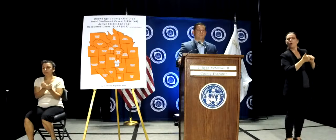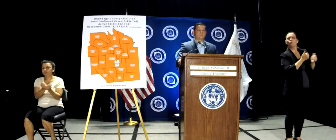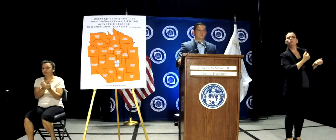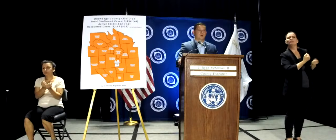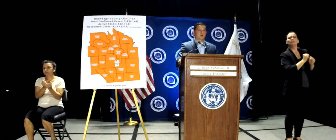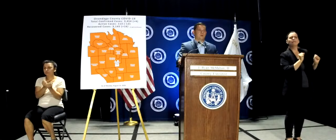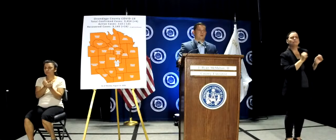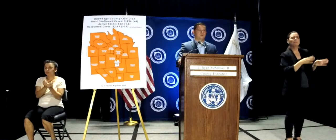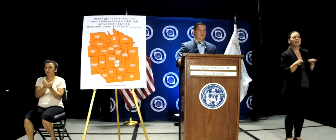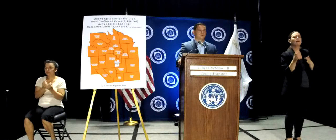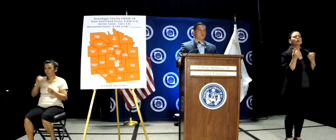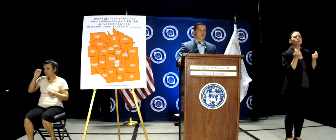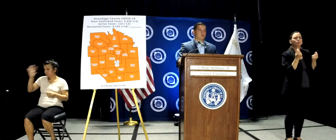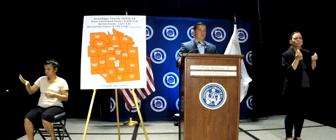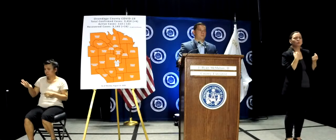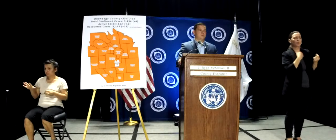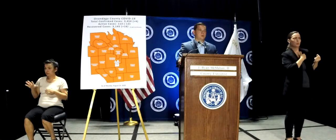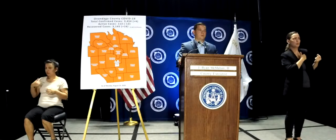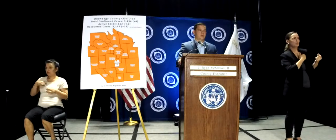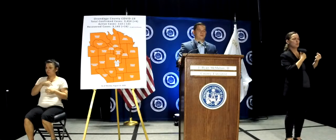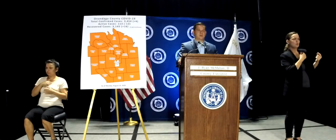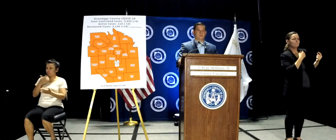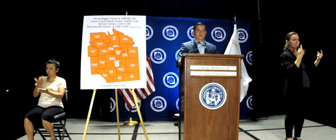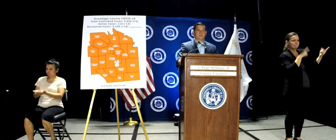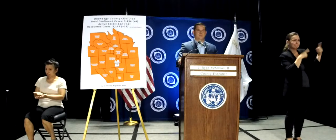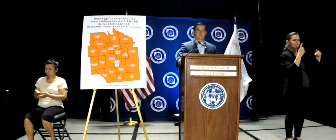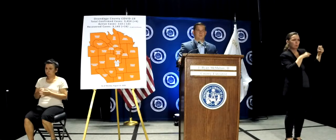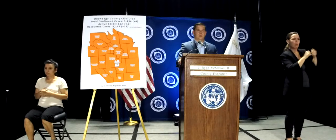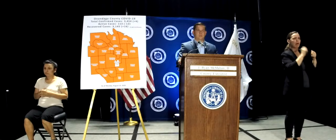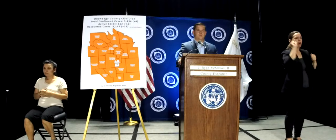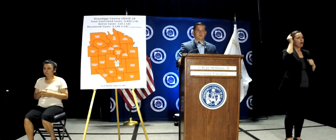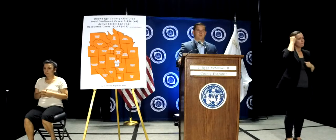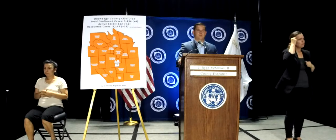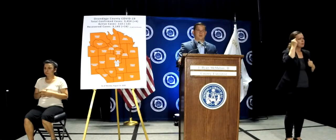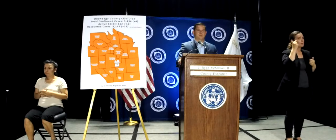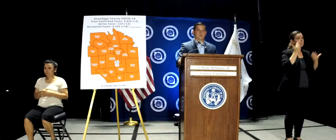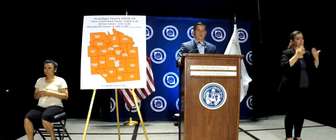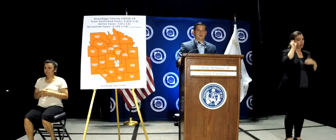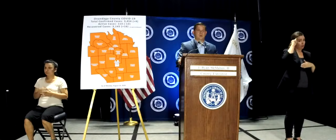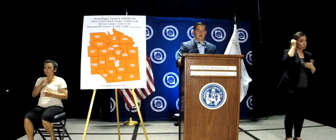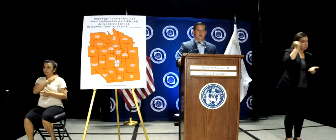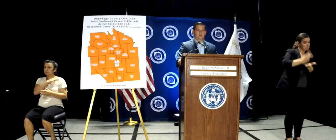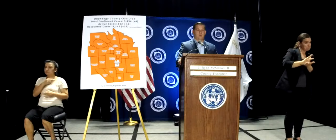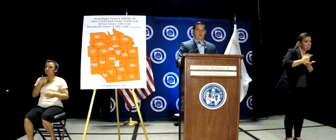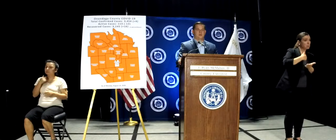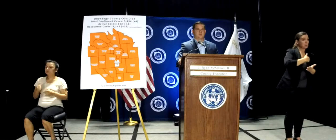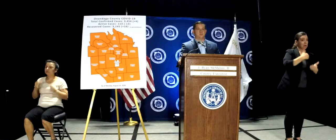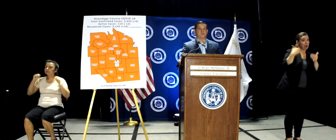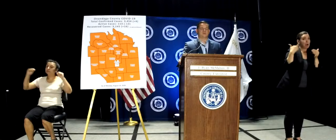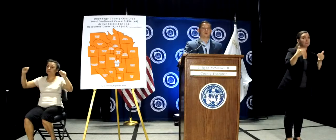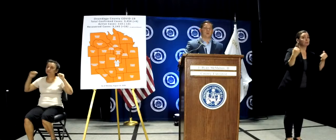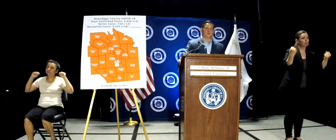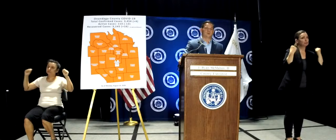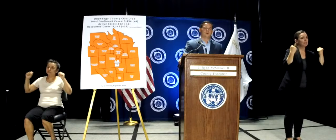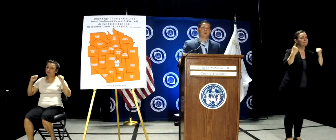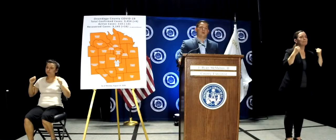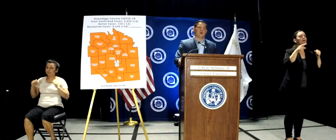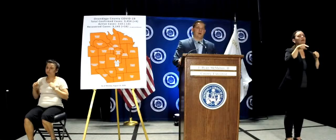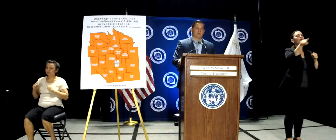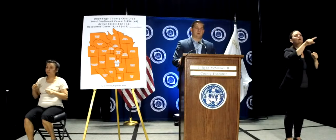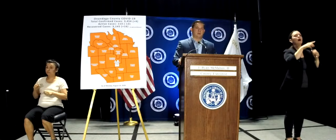from individuals who go to gyms that are very excited about the opportunity potentially, as well as the business